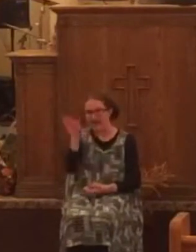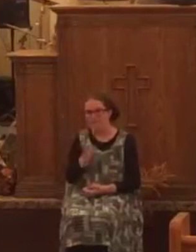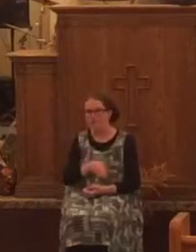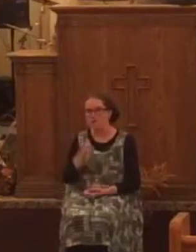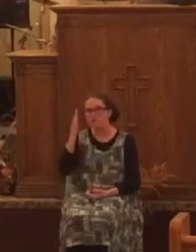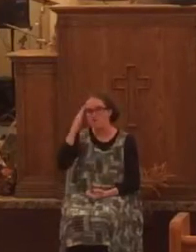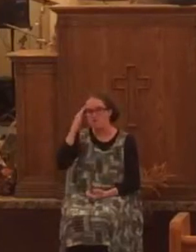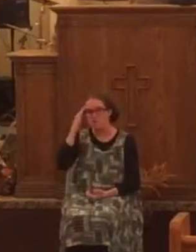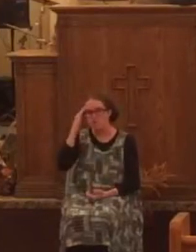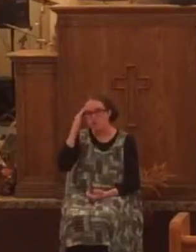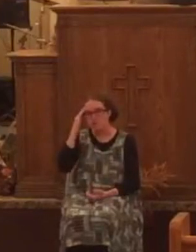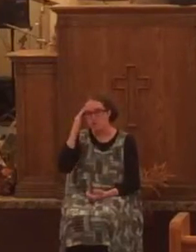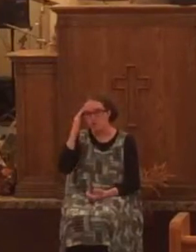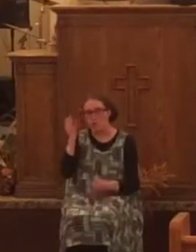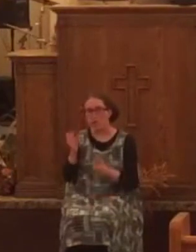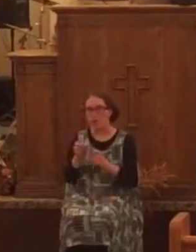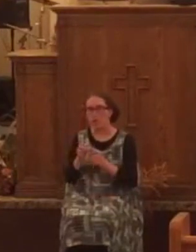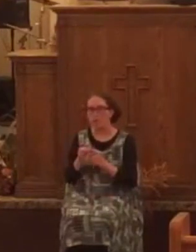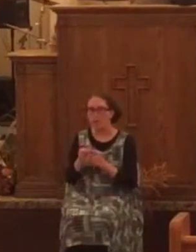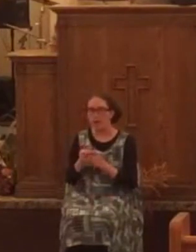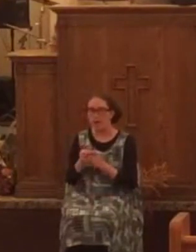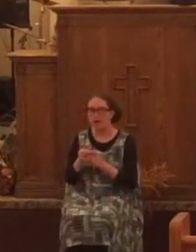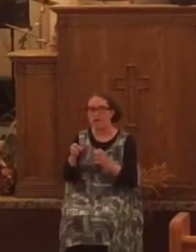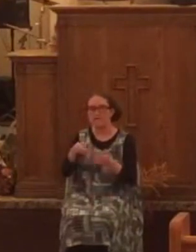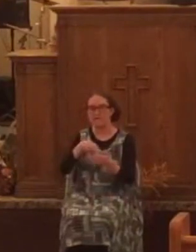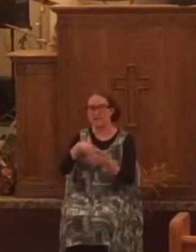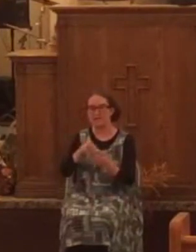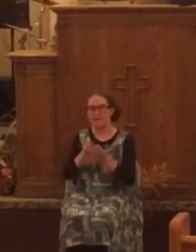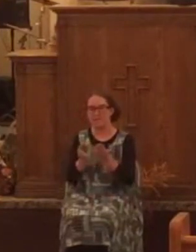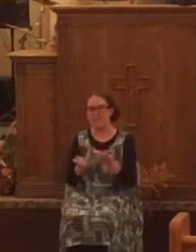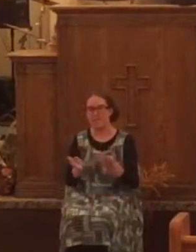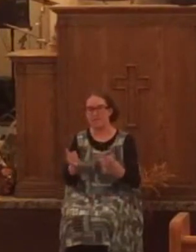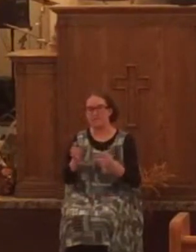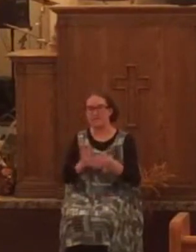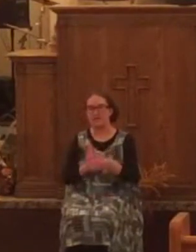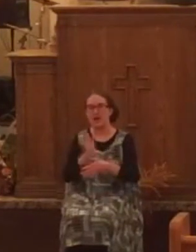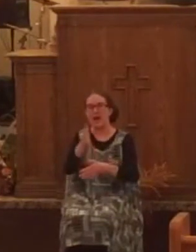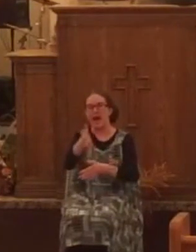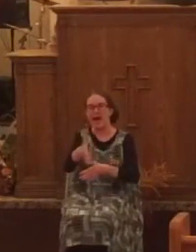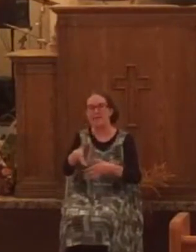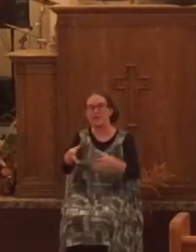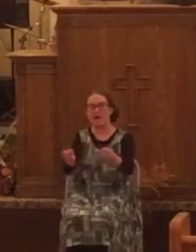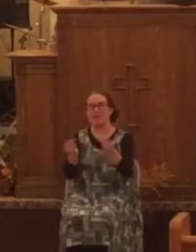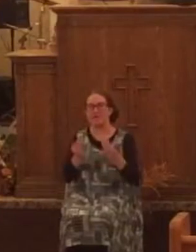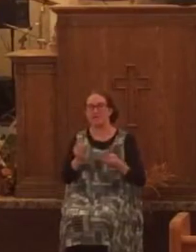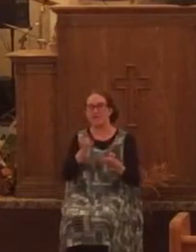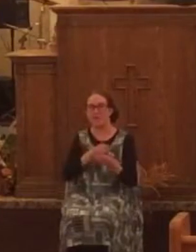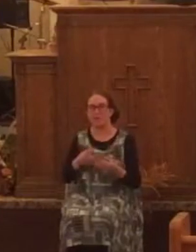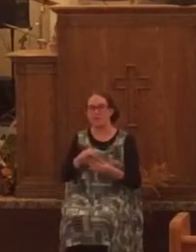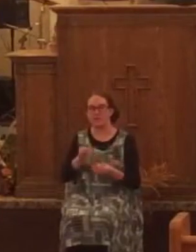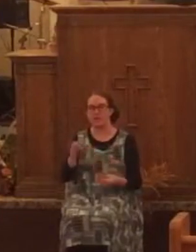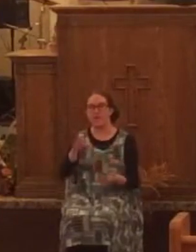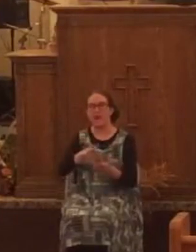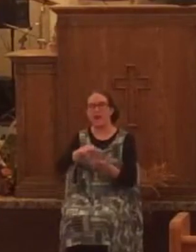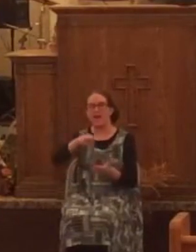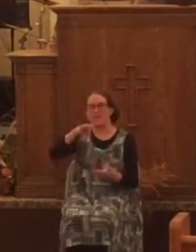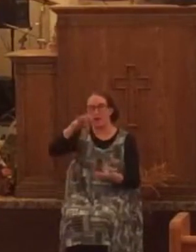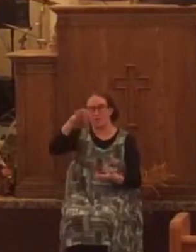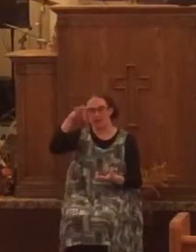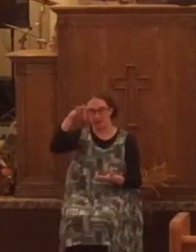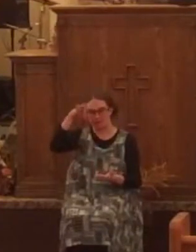knew the word dance was in the Bible until after I got the Holy Ghost. Then I found